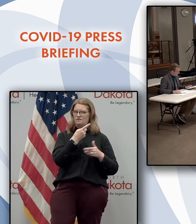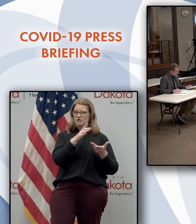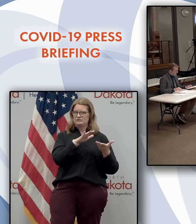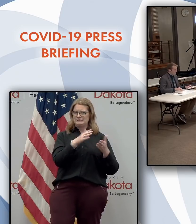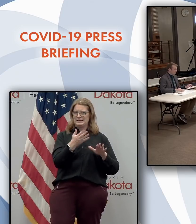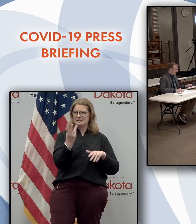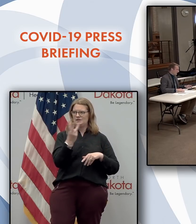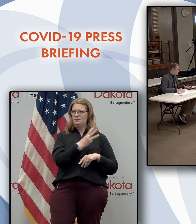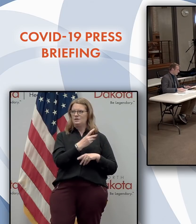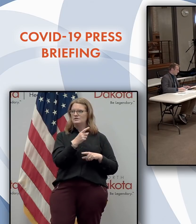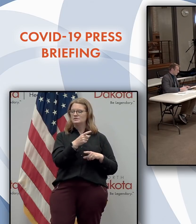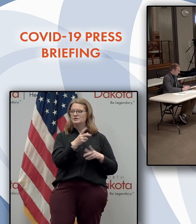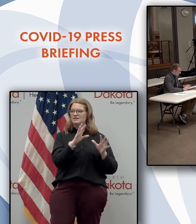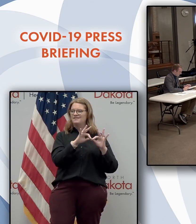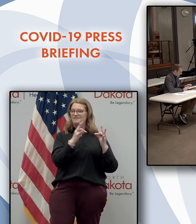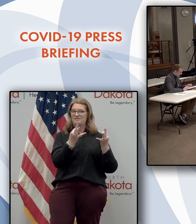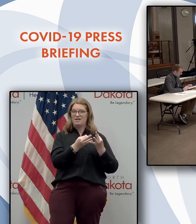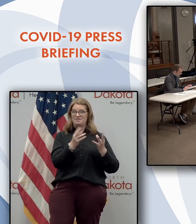family members say she caught